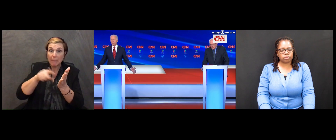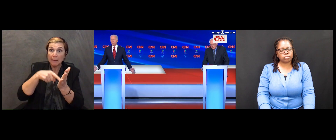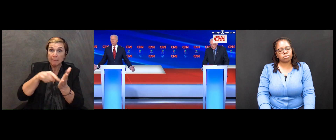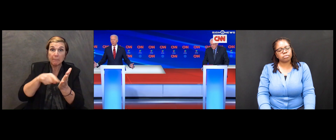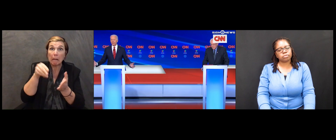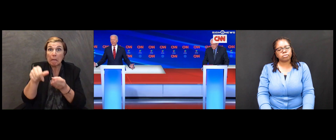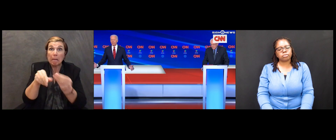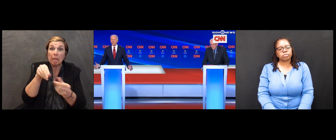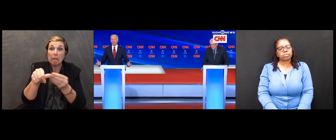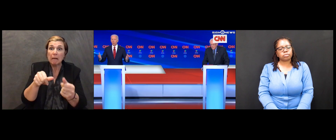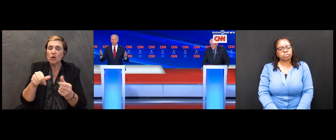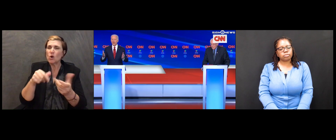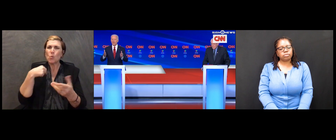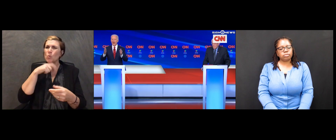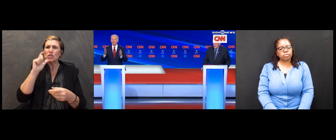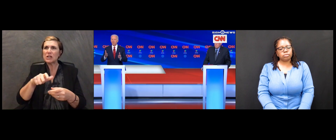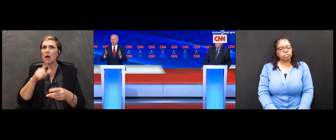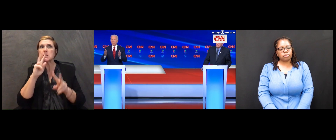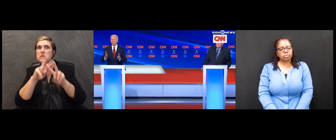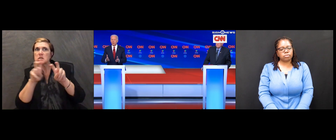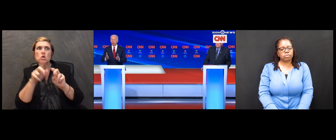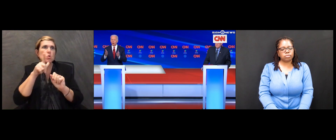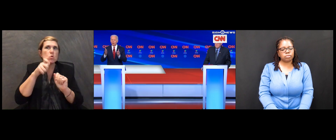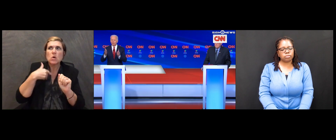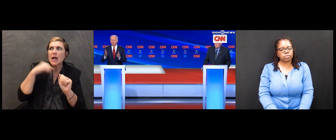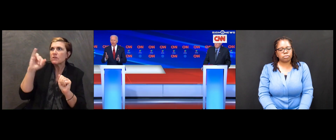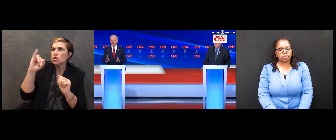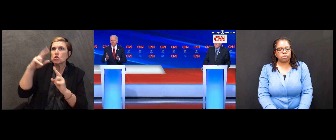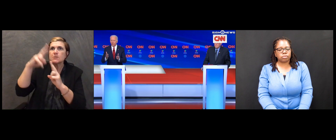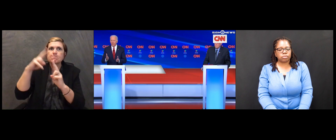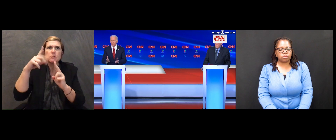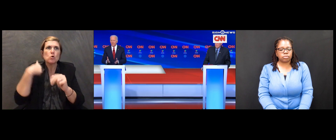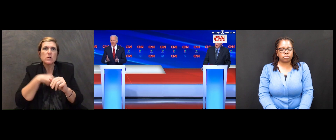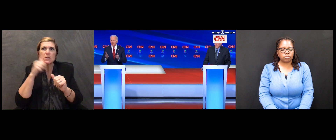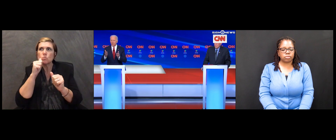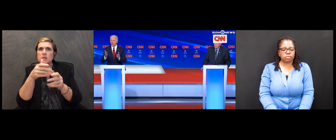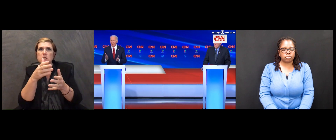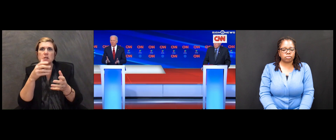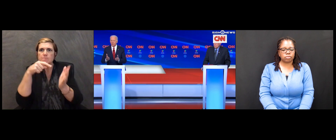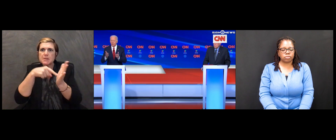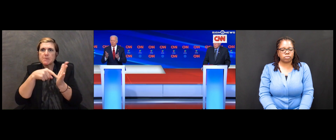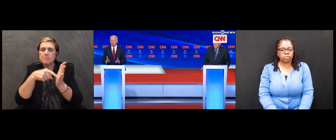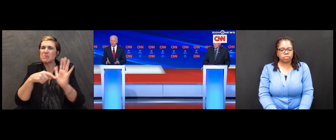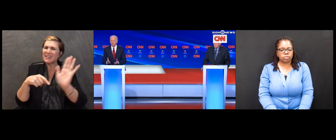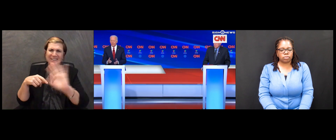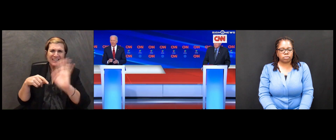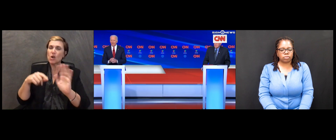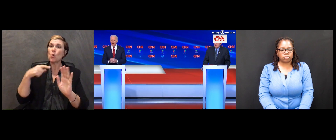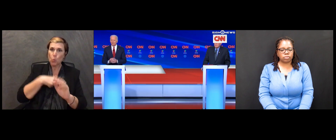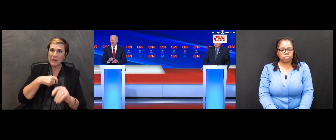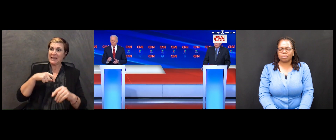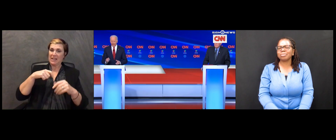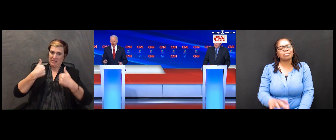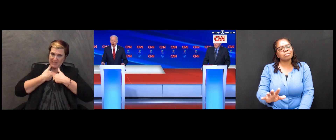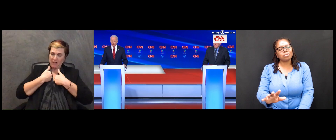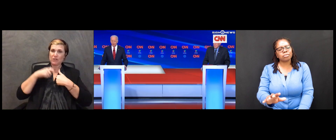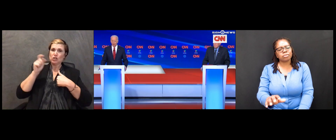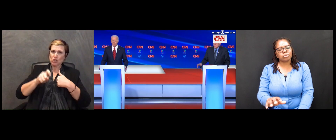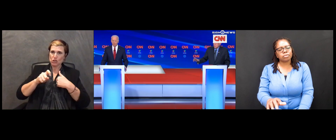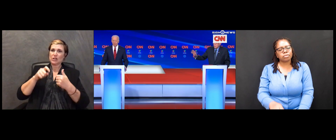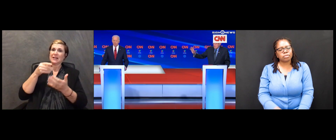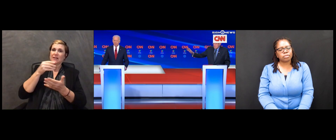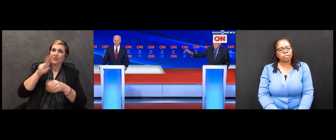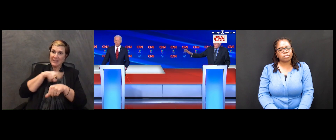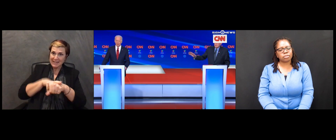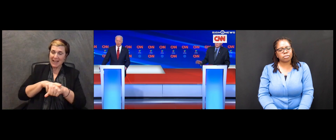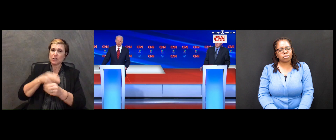by insurance or anything else. We, out of the Treasury, are going to pay for this. It's a national emergency. But you see, that's what my plan calls for.